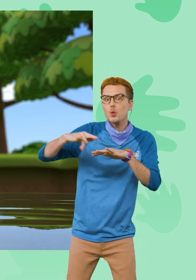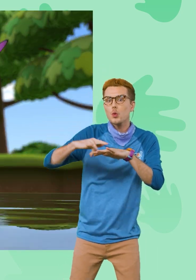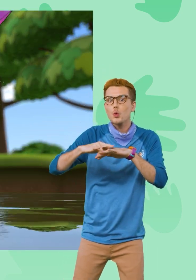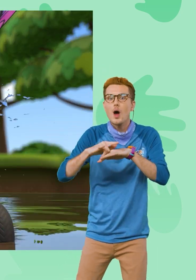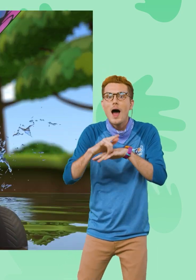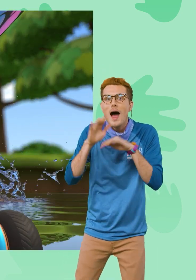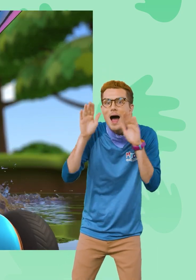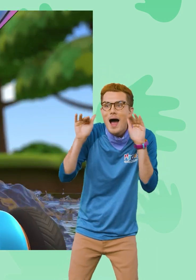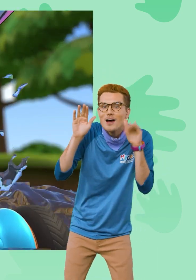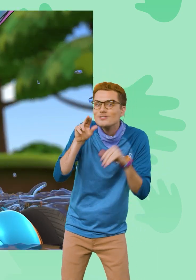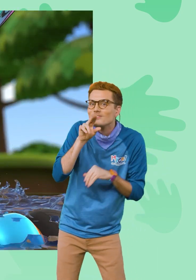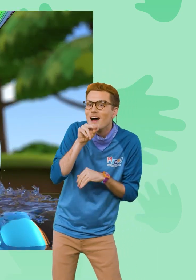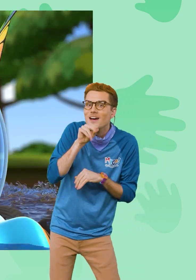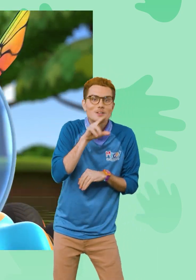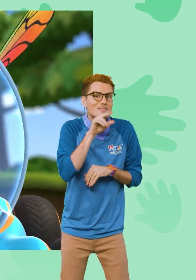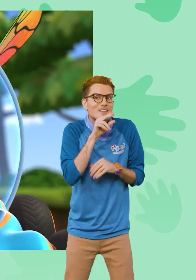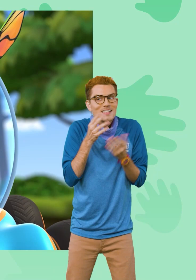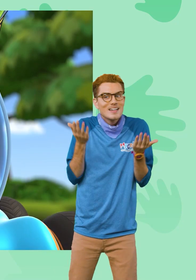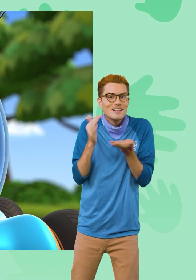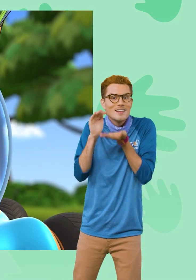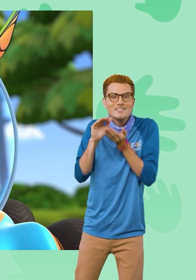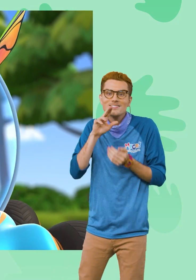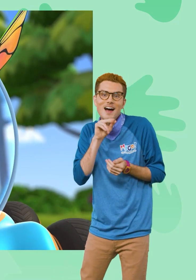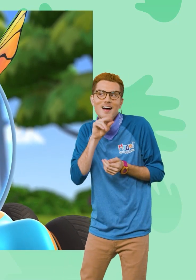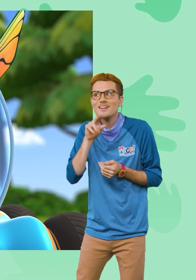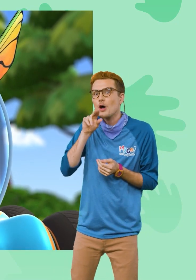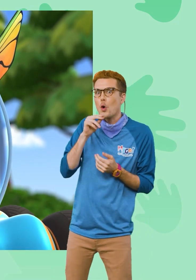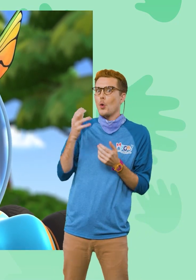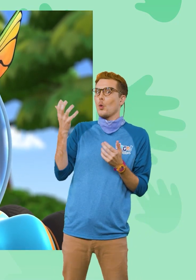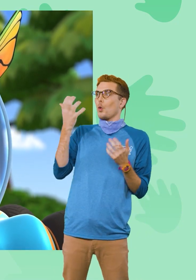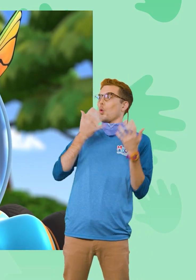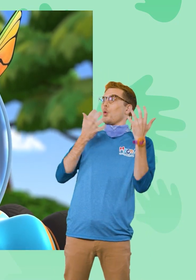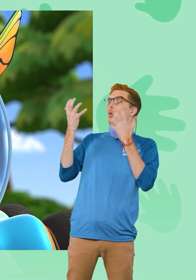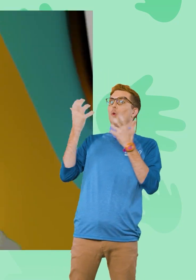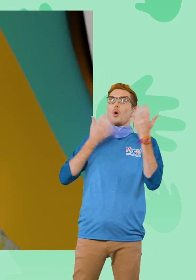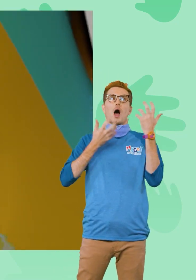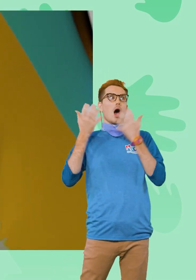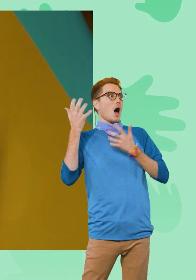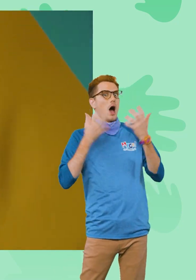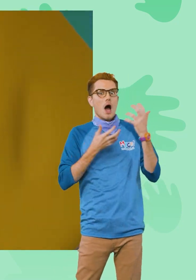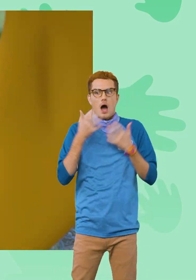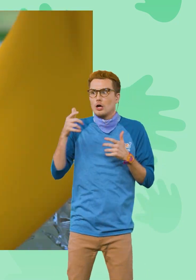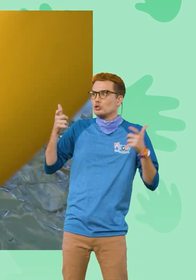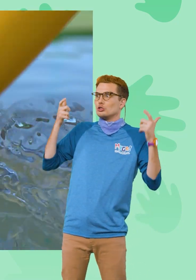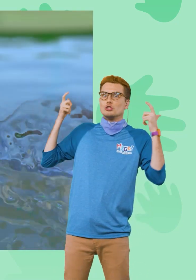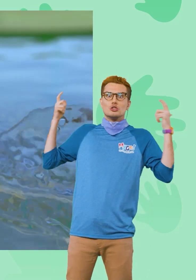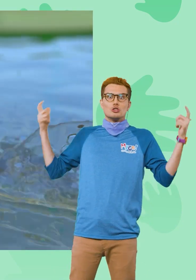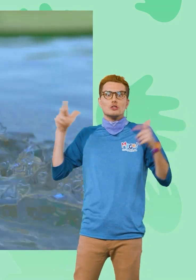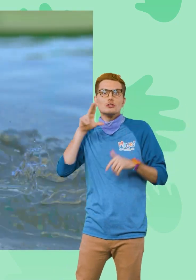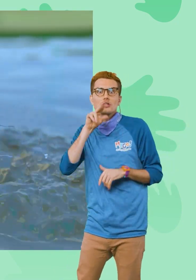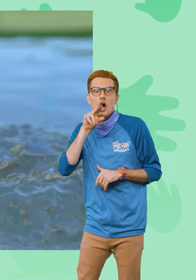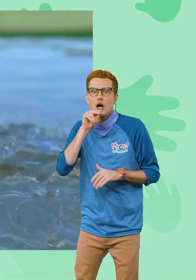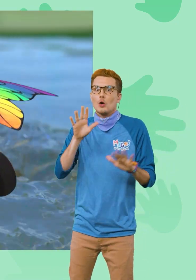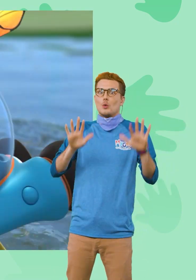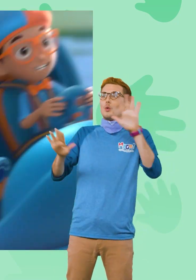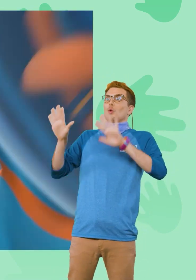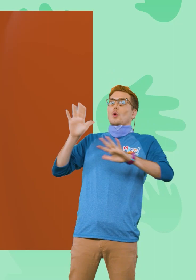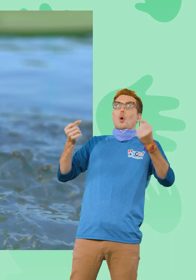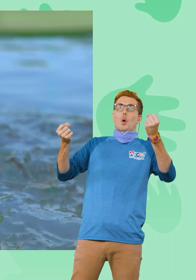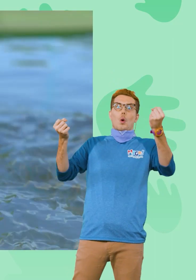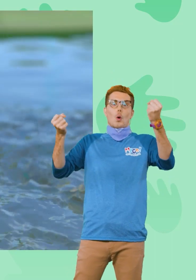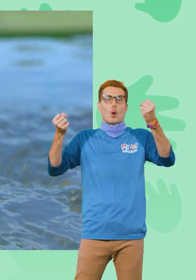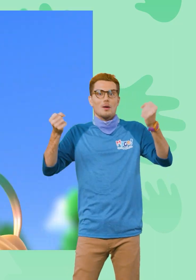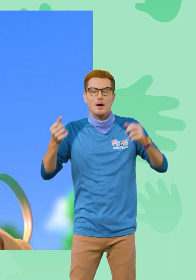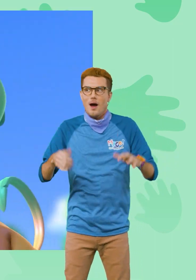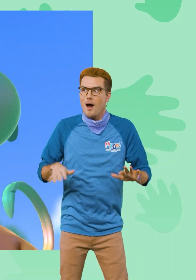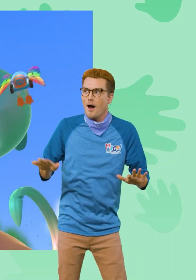Here, ducky ducky. Here, little ducky. Whoa! Big ducky! Hang on,